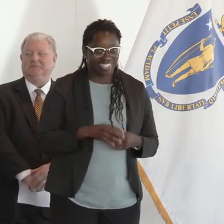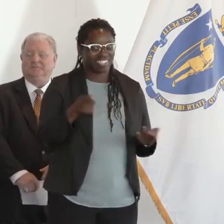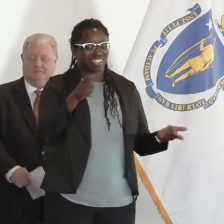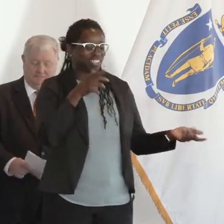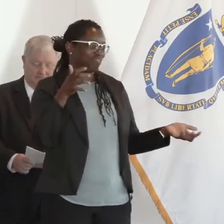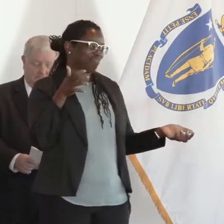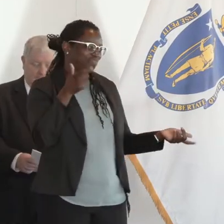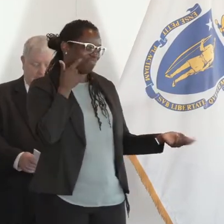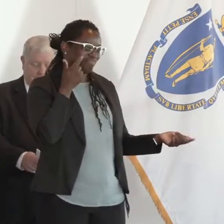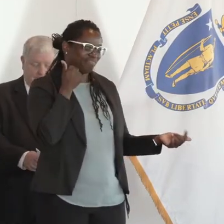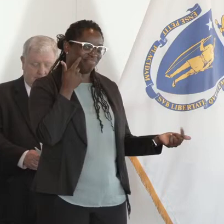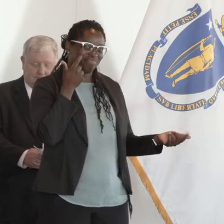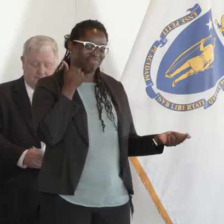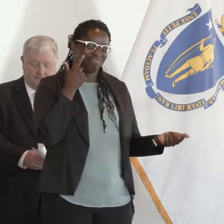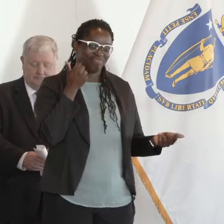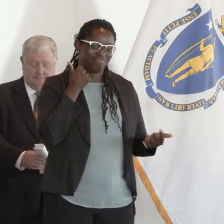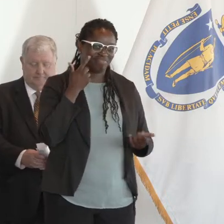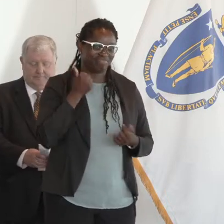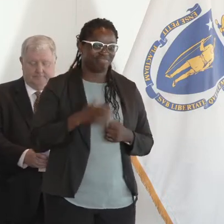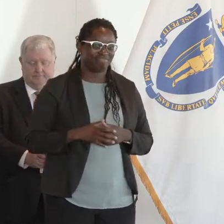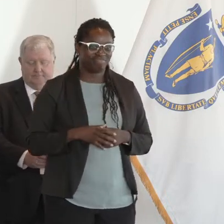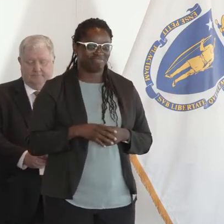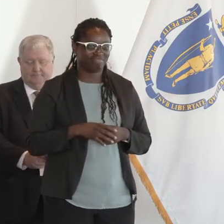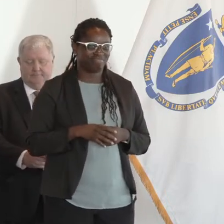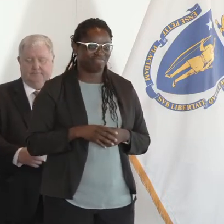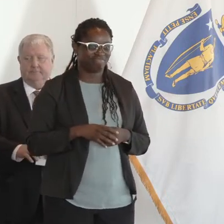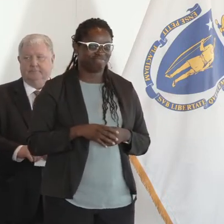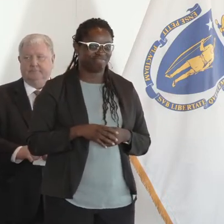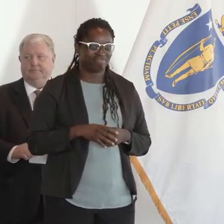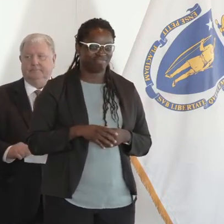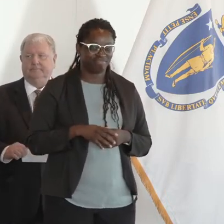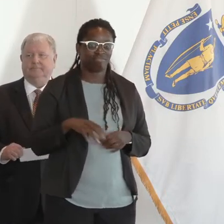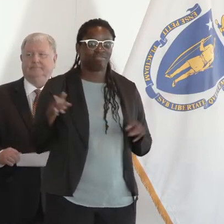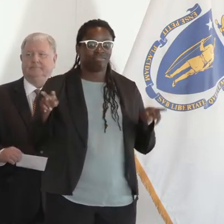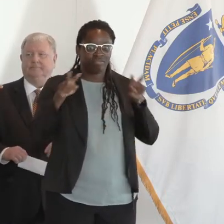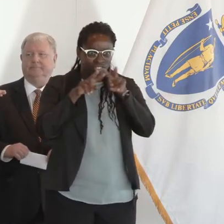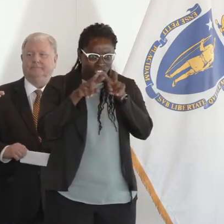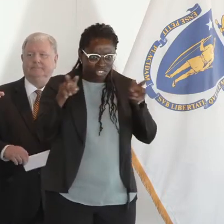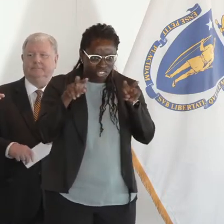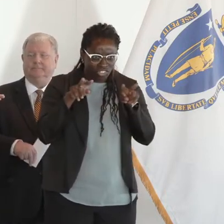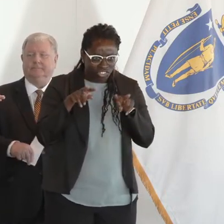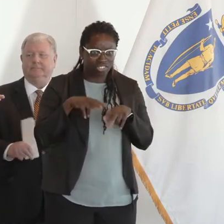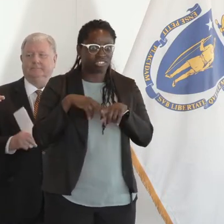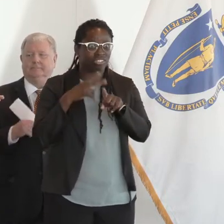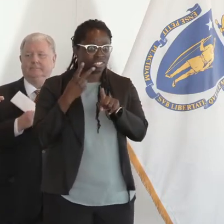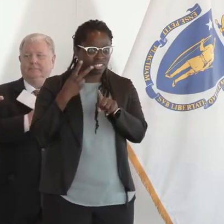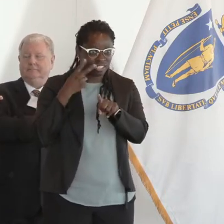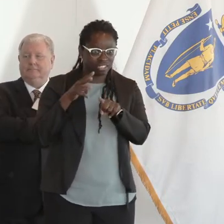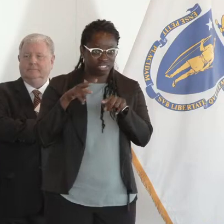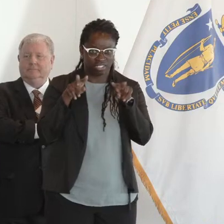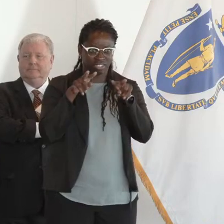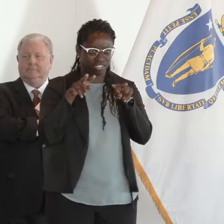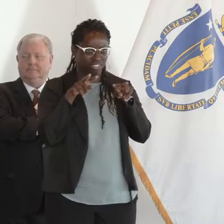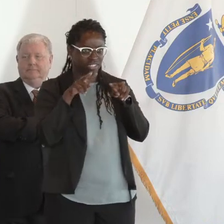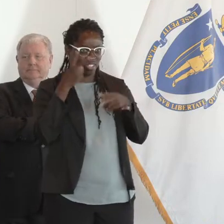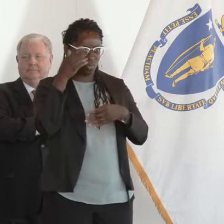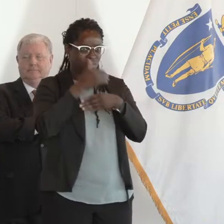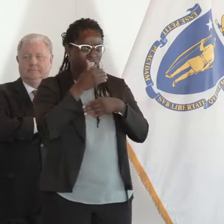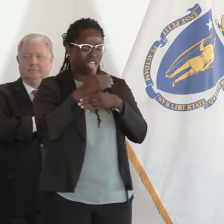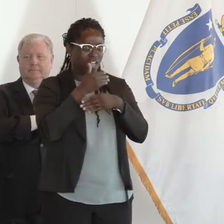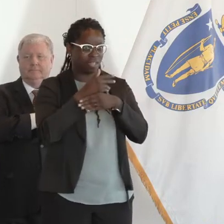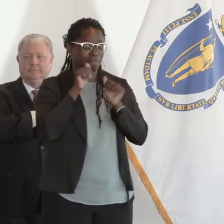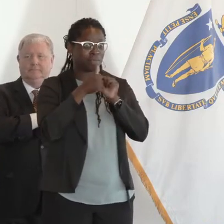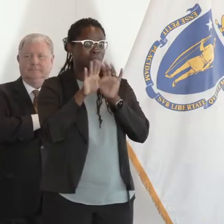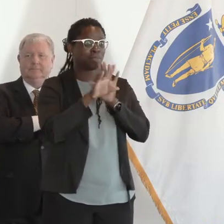of you, Governor McKee should know better. You should have sat on this side, because then you get to look out while everybody else is speaking, and you don't have to, you know.